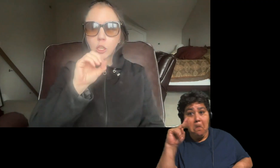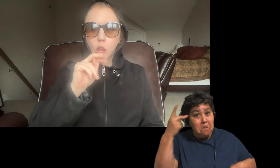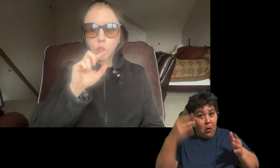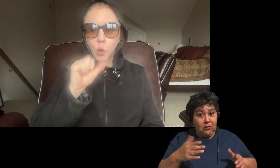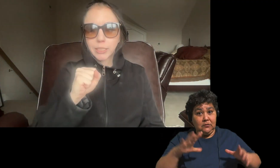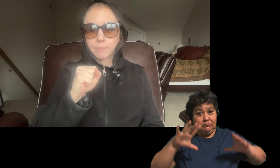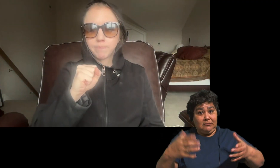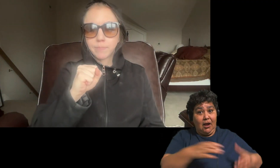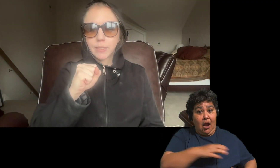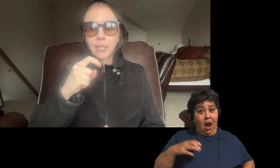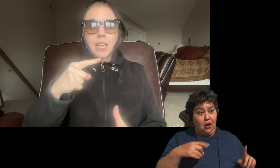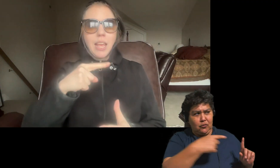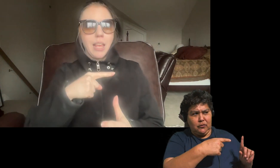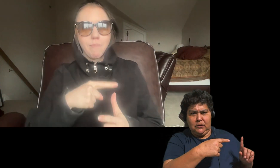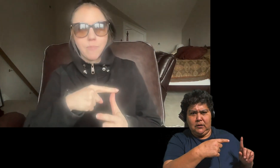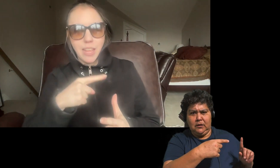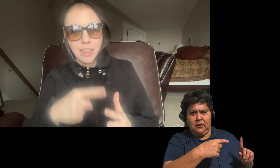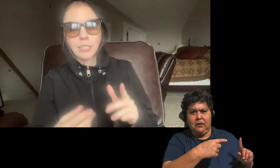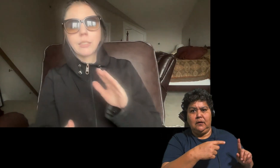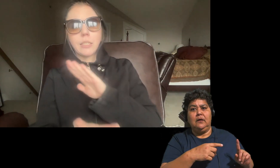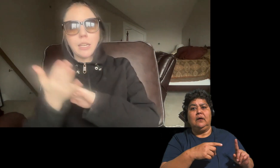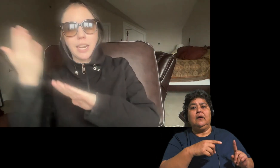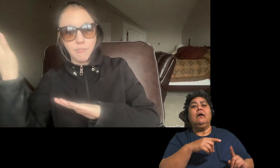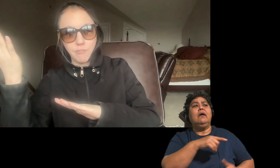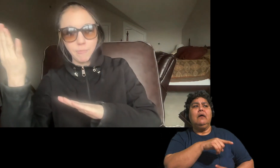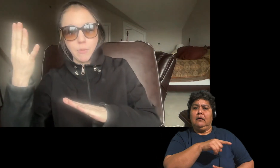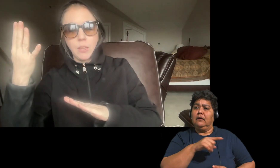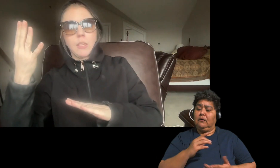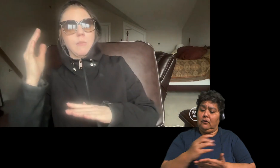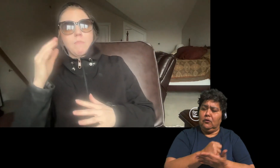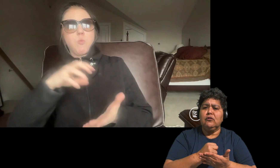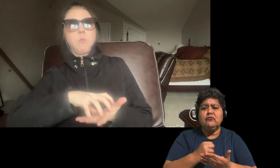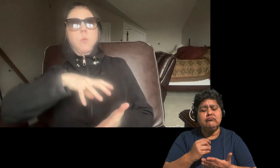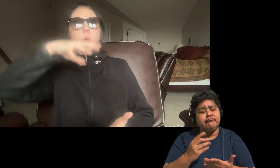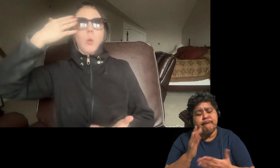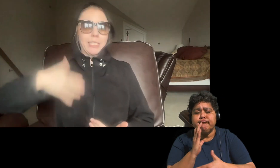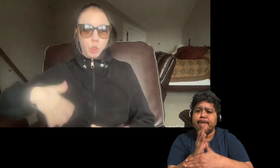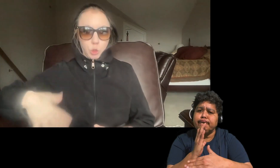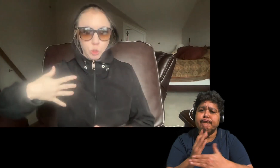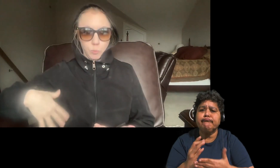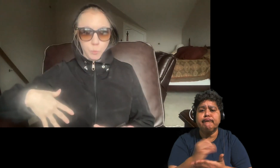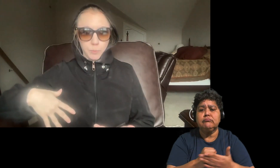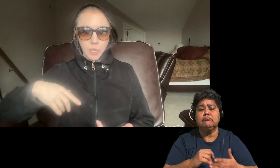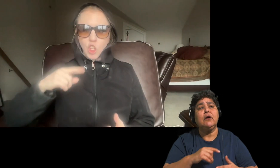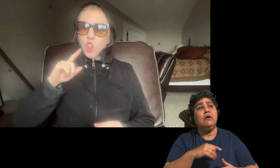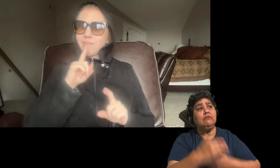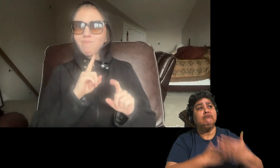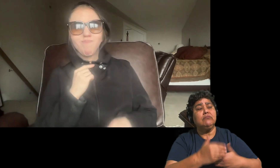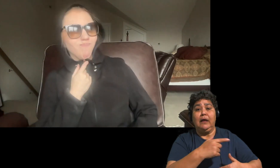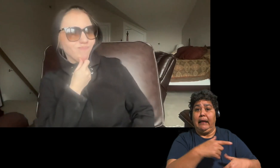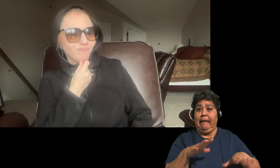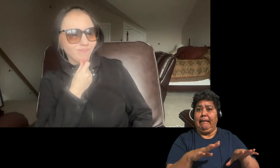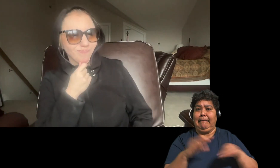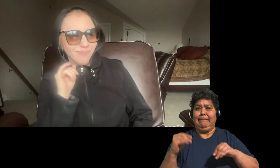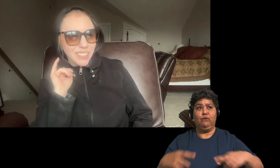Congress are designed to have these moderate salaries, and then they leave as